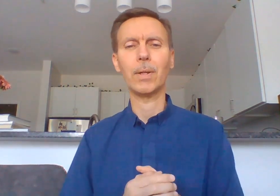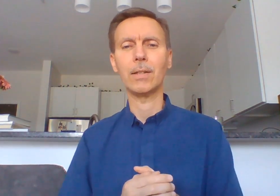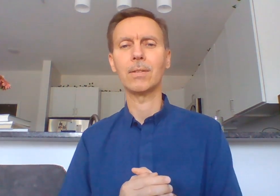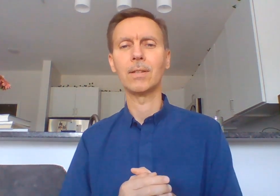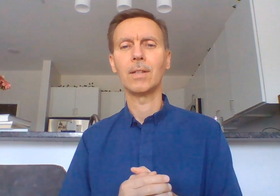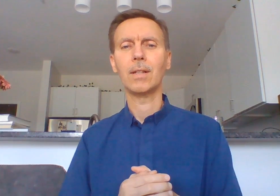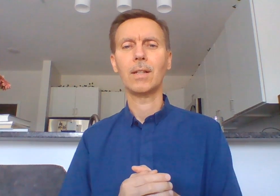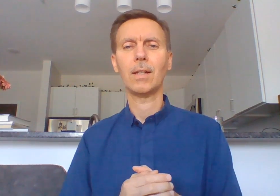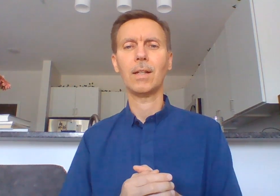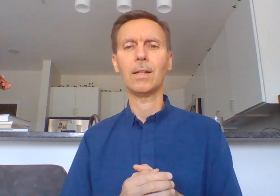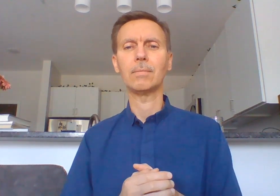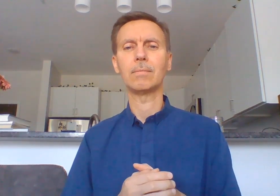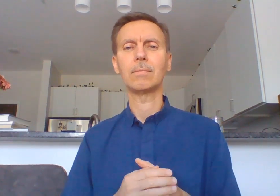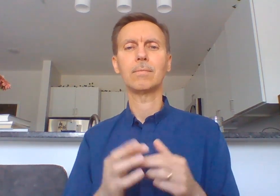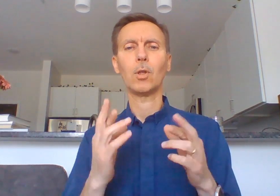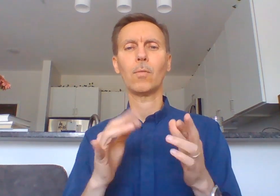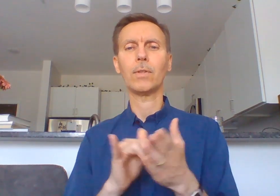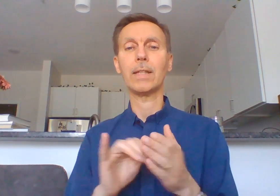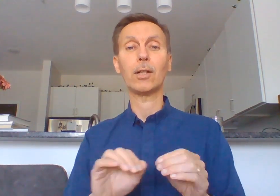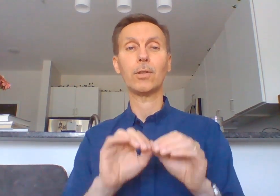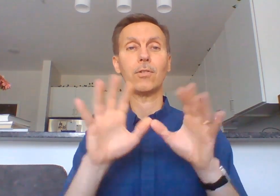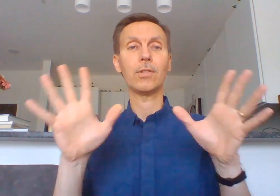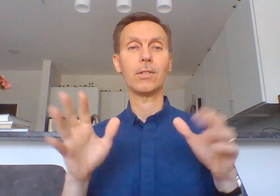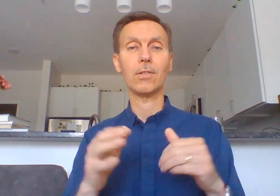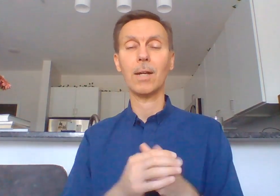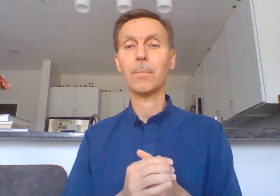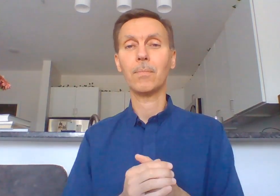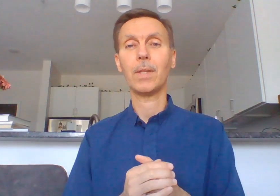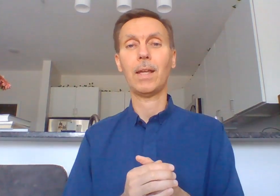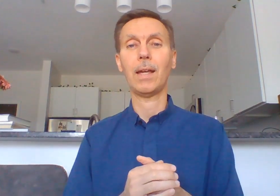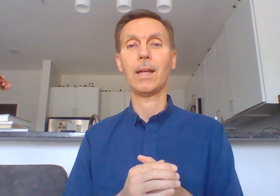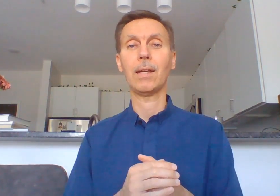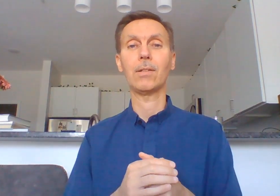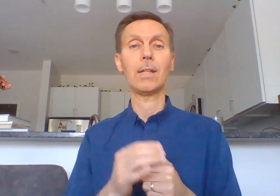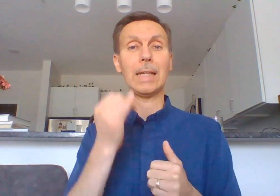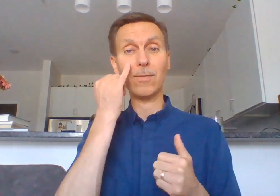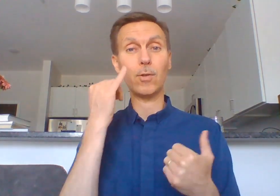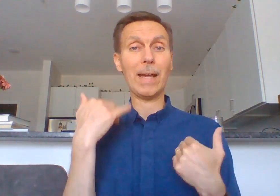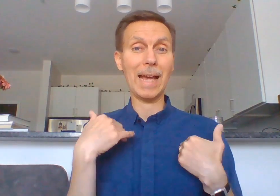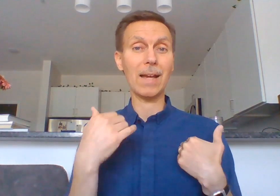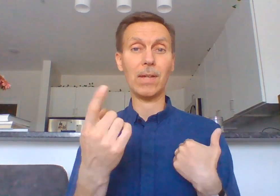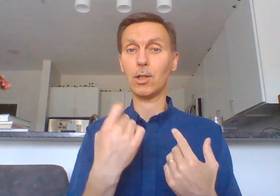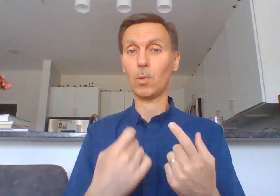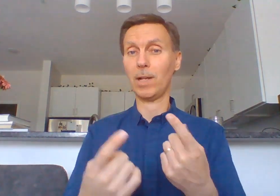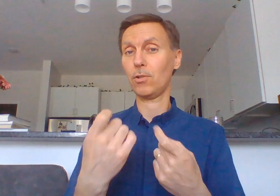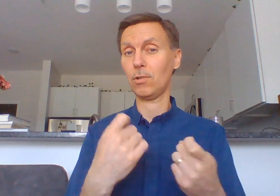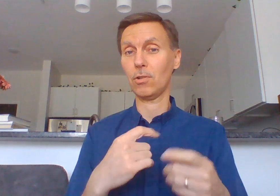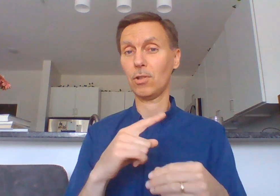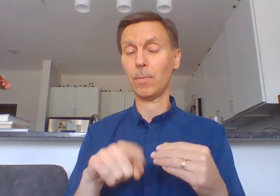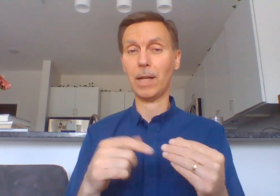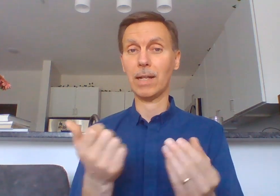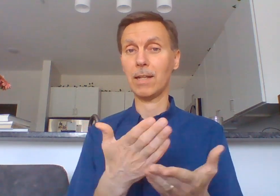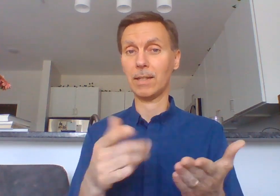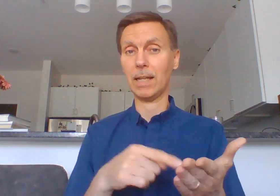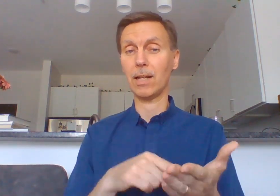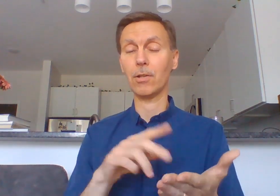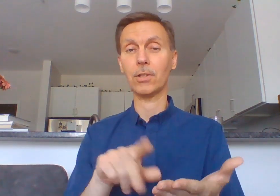but hopefully that clears things up. And if you have any questions about anything else